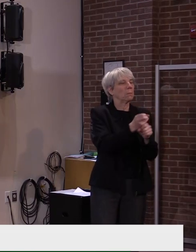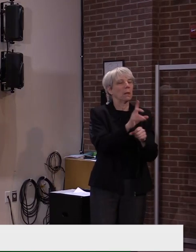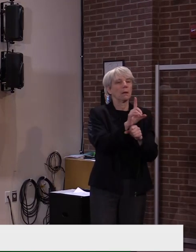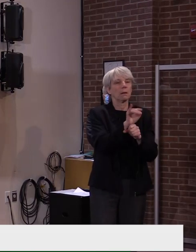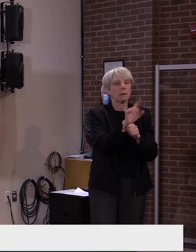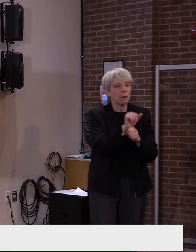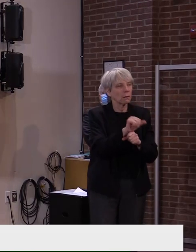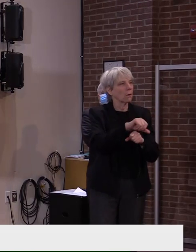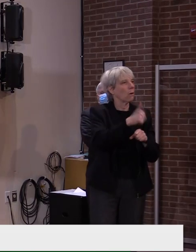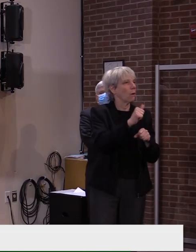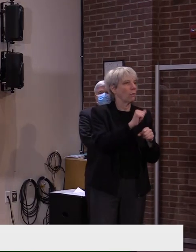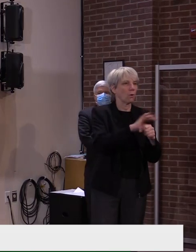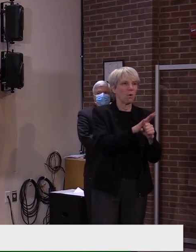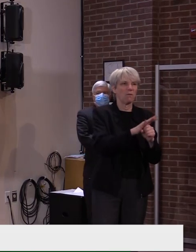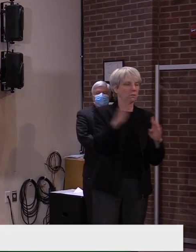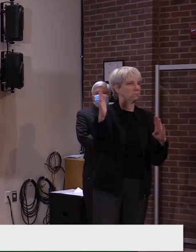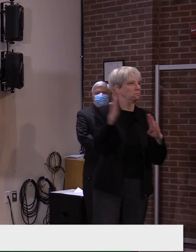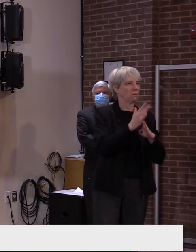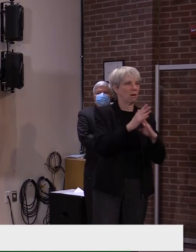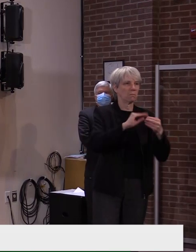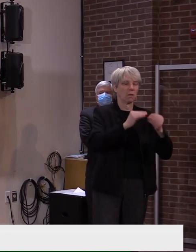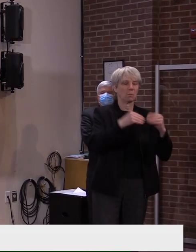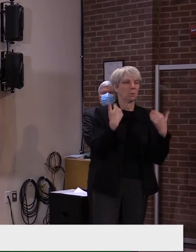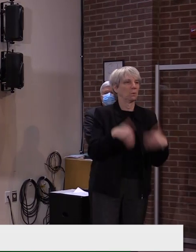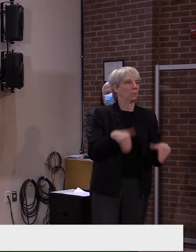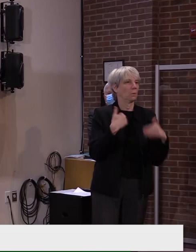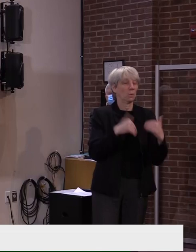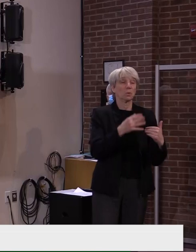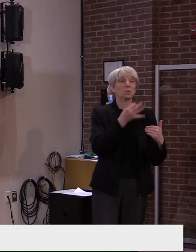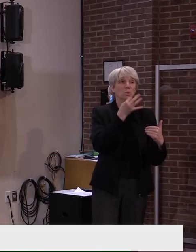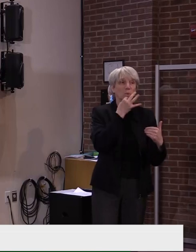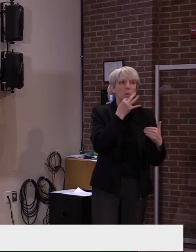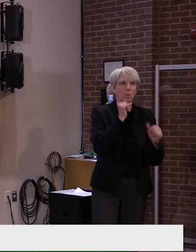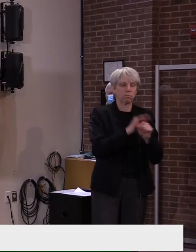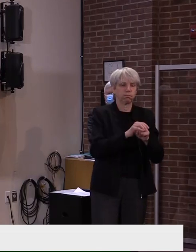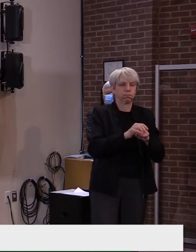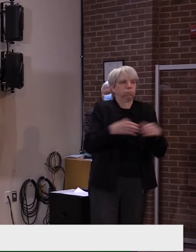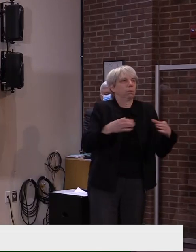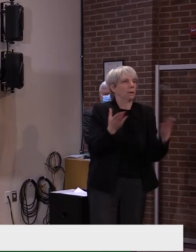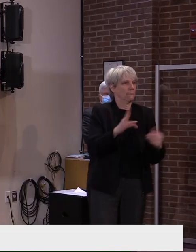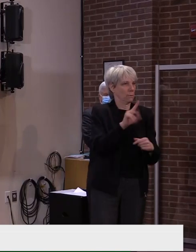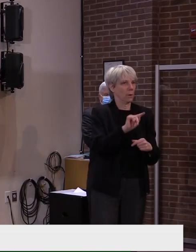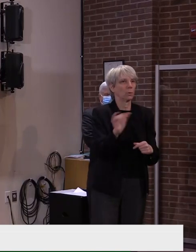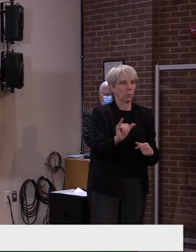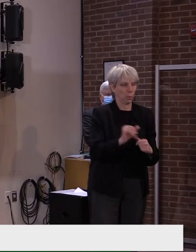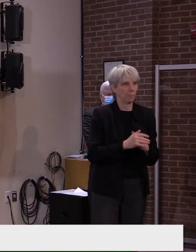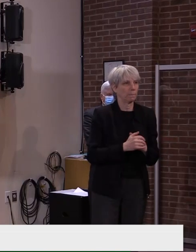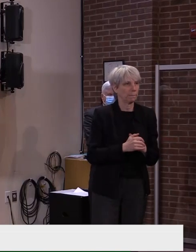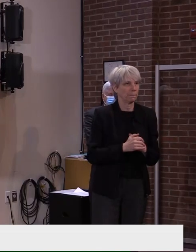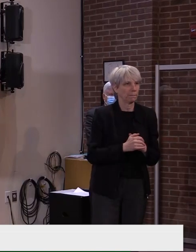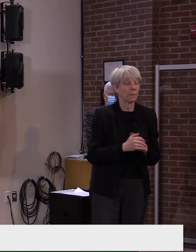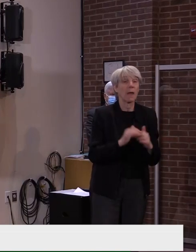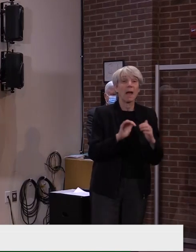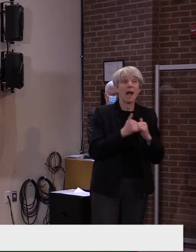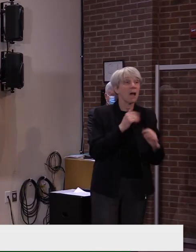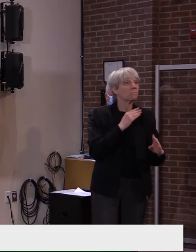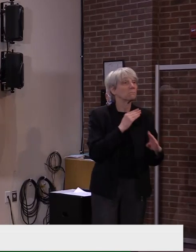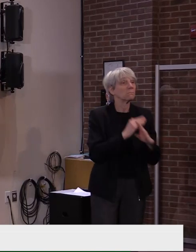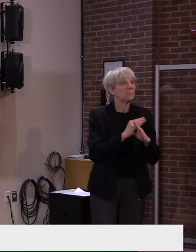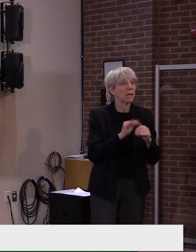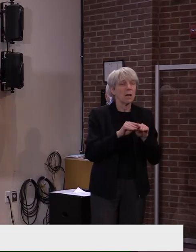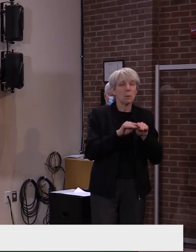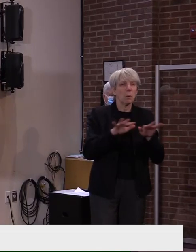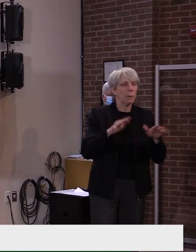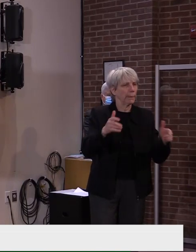Vermont. We already know the basics for slowing its spread and protecting each other.